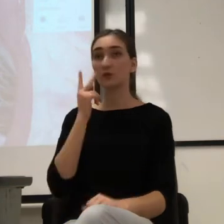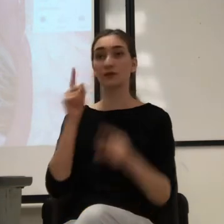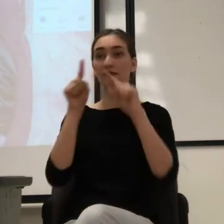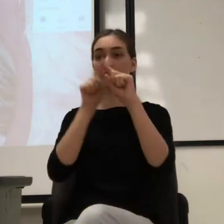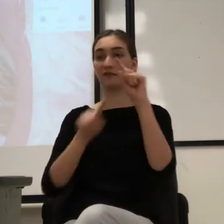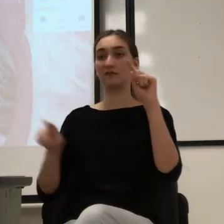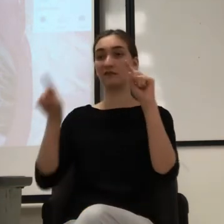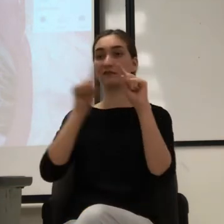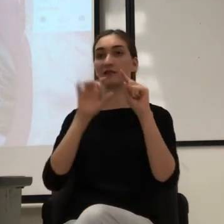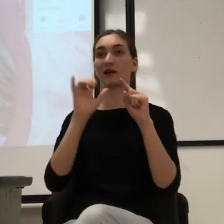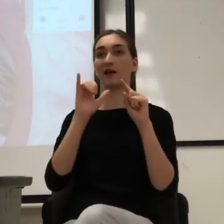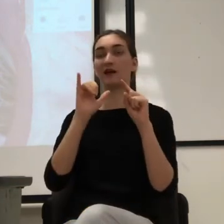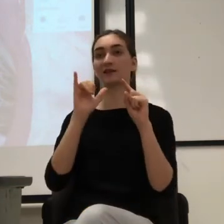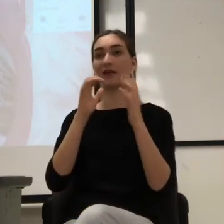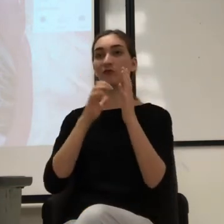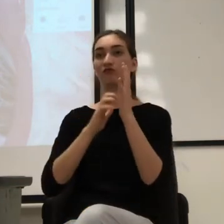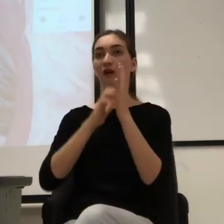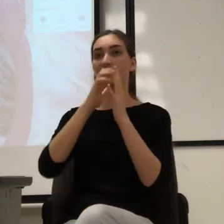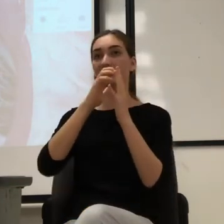rough?